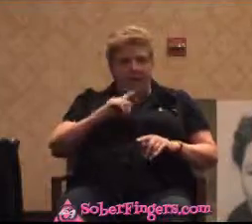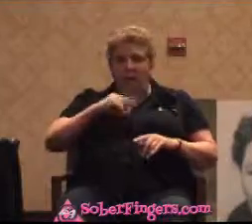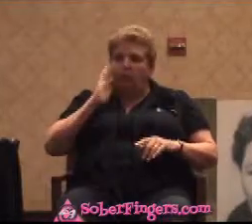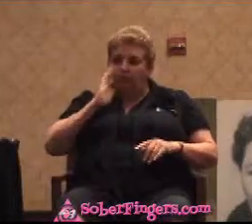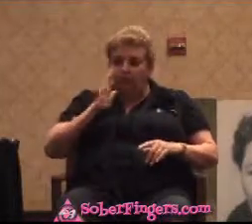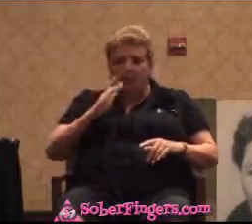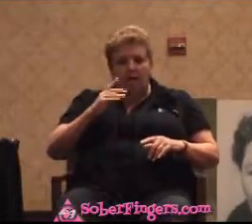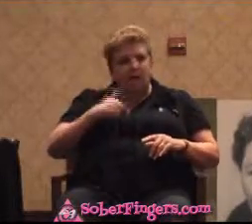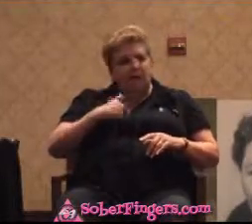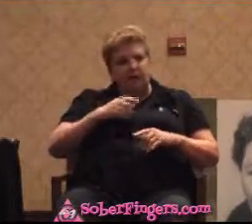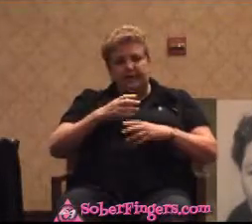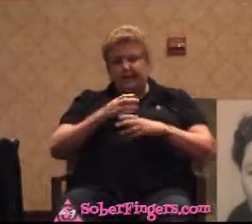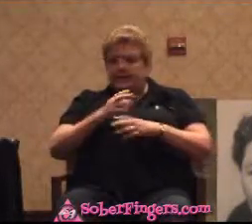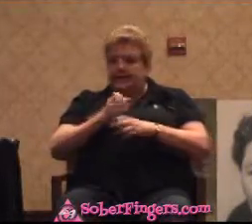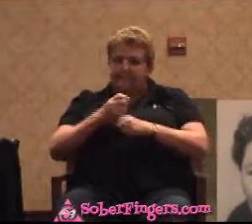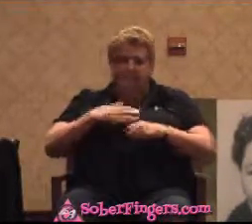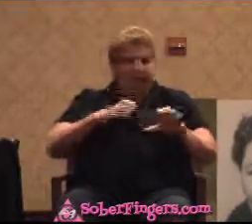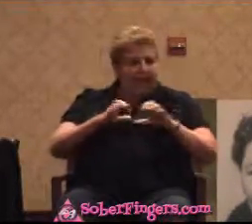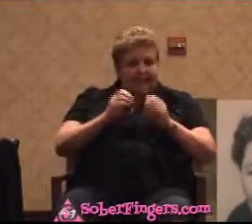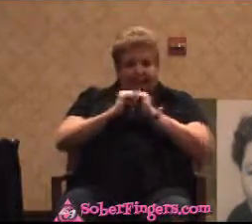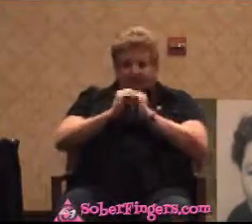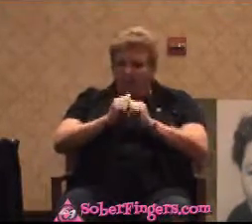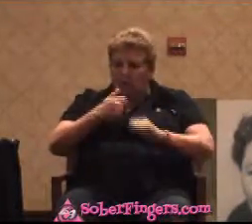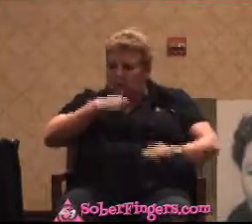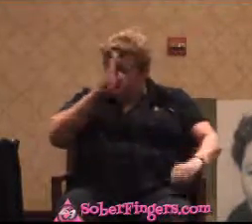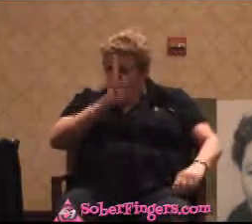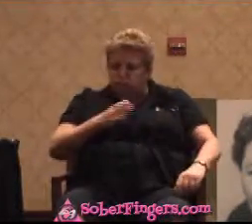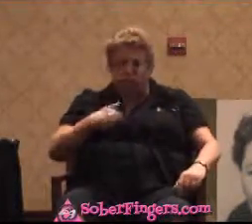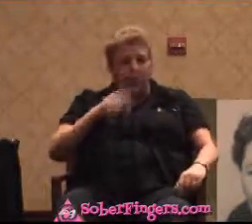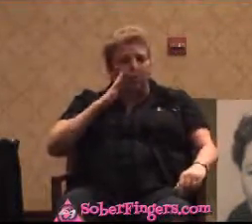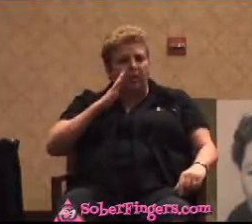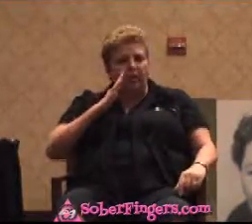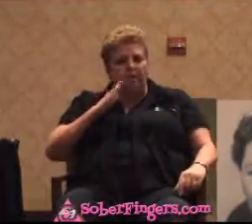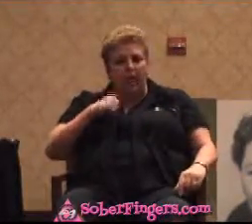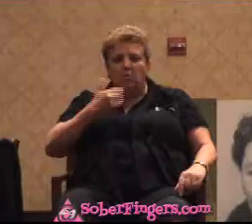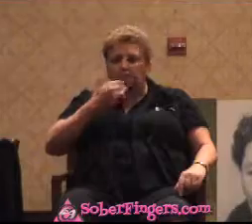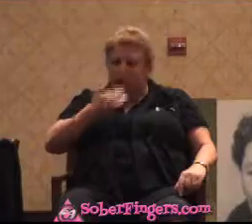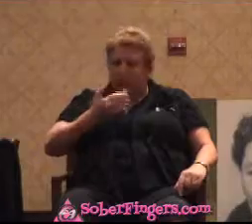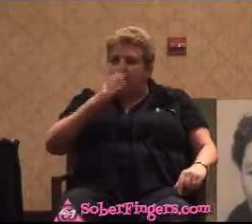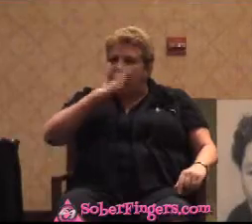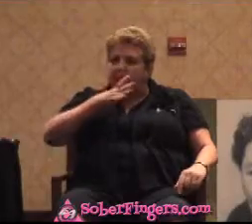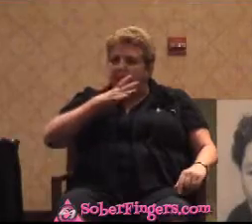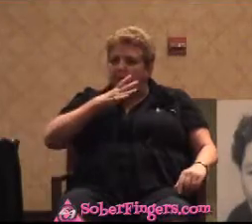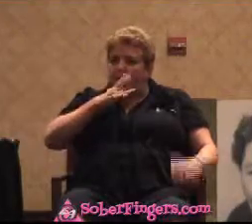I'm going to get my act together, and I'm going to be a good mother. And I meant that.